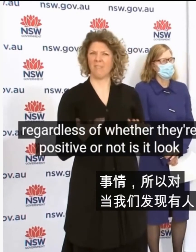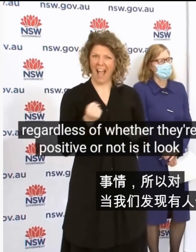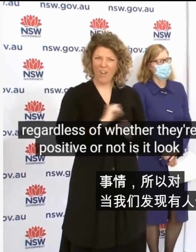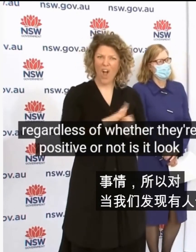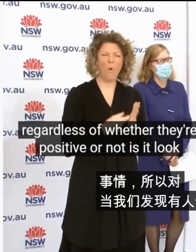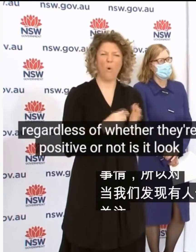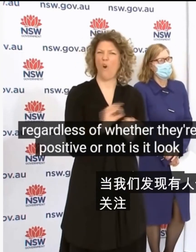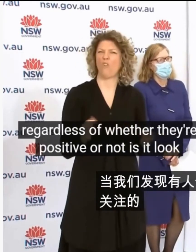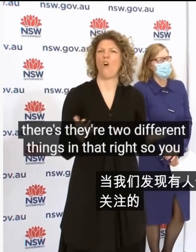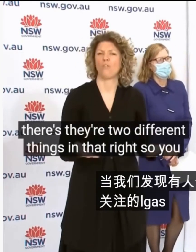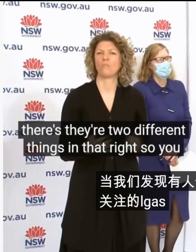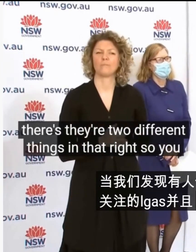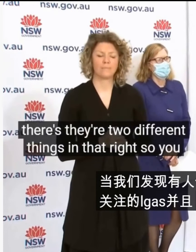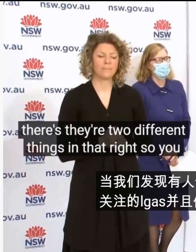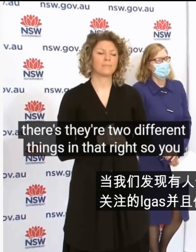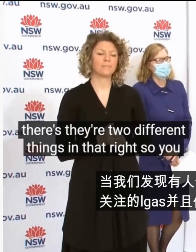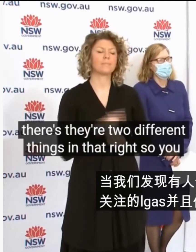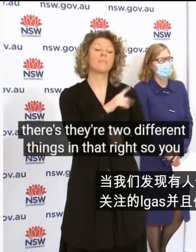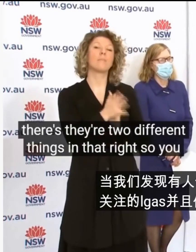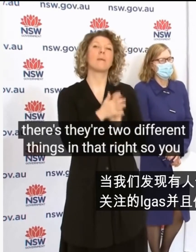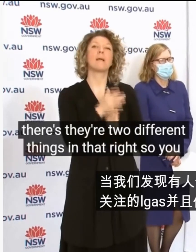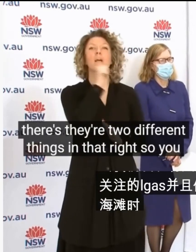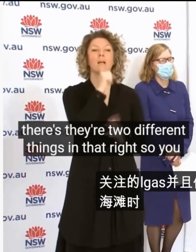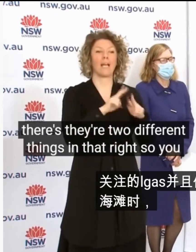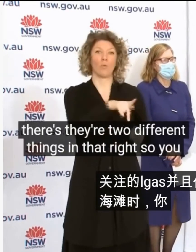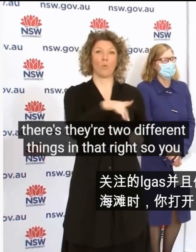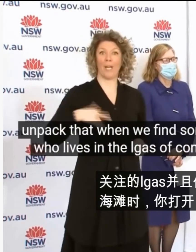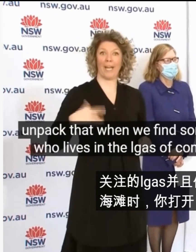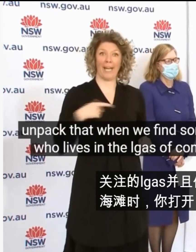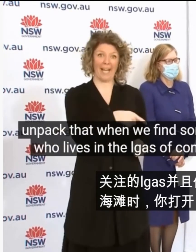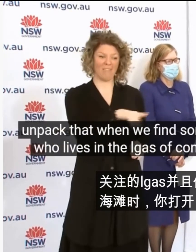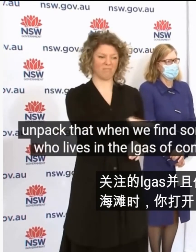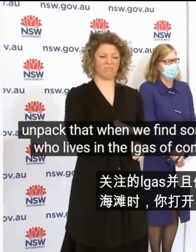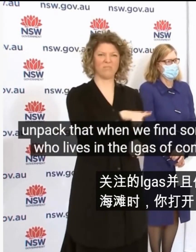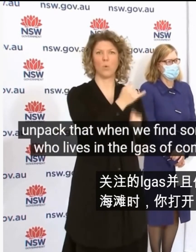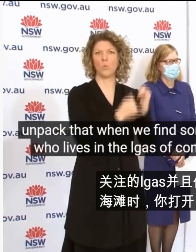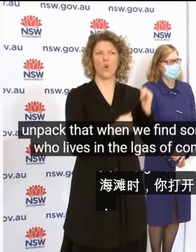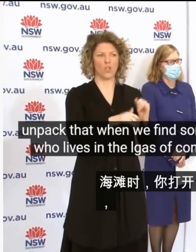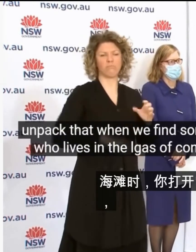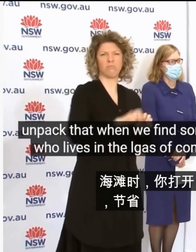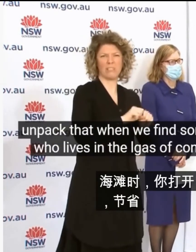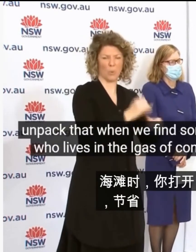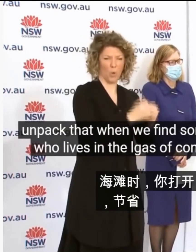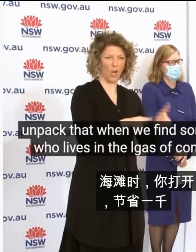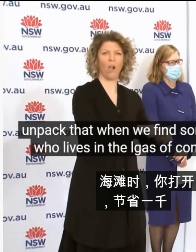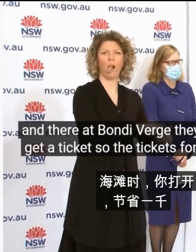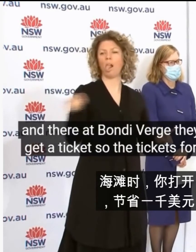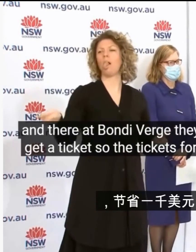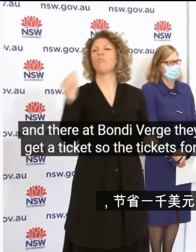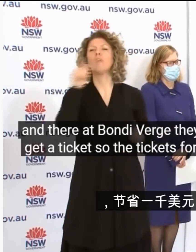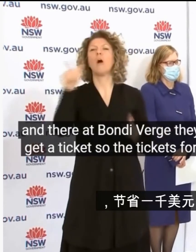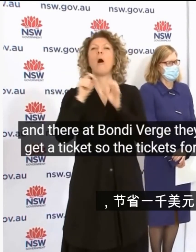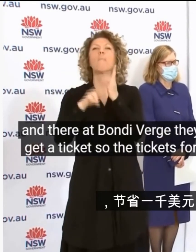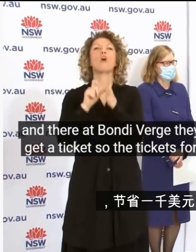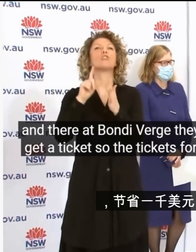find someone who lives in the LGAs of concern and they're at Bondi Beach, they get a ticket, say the ticket's for $1,000, they take